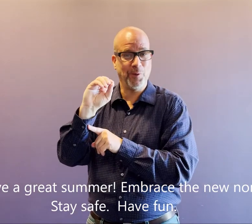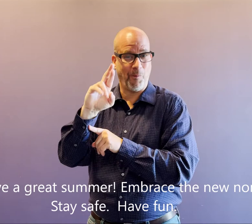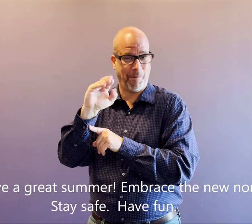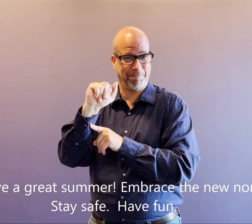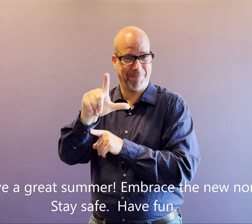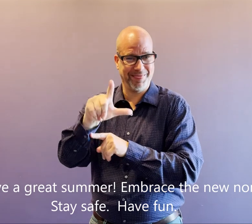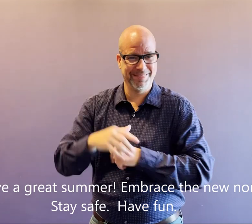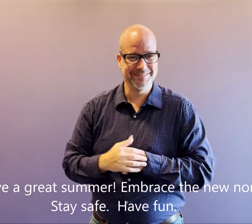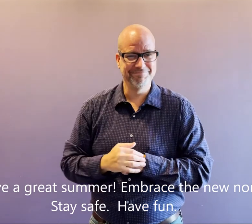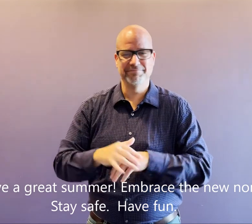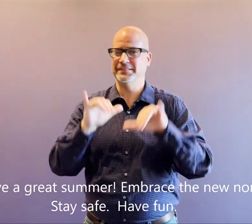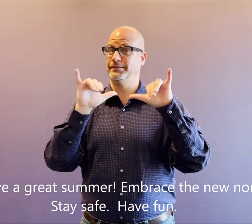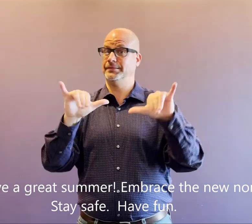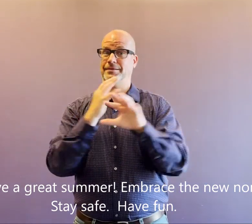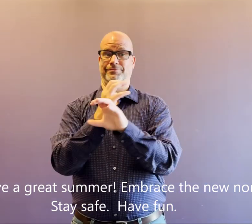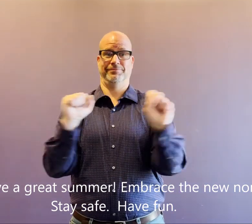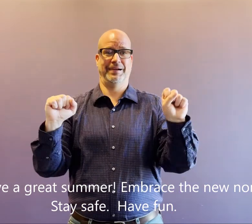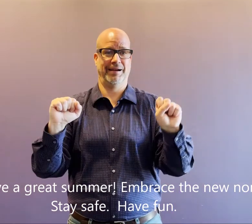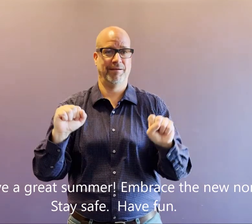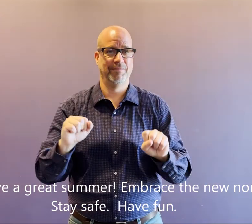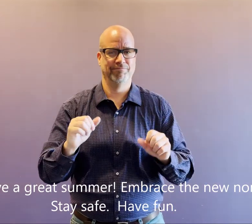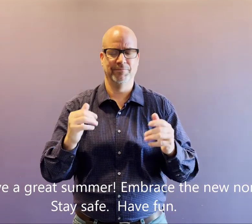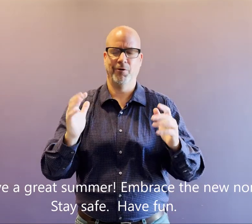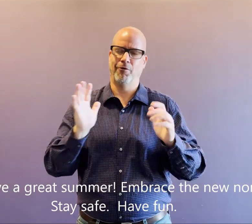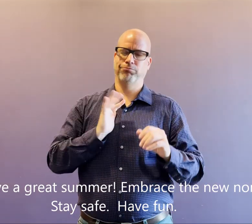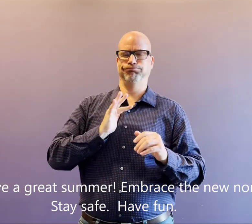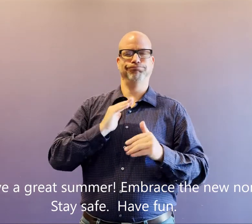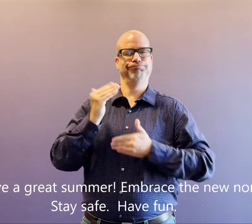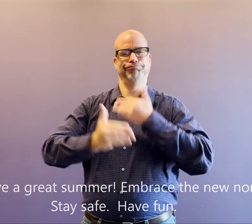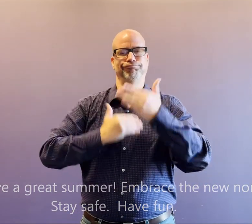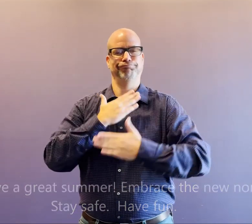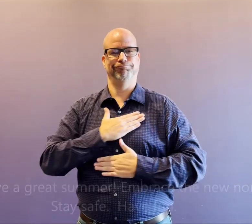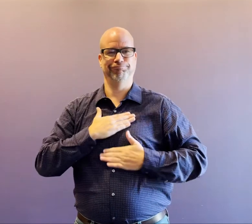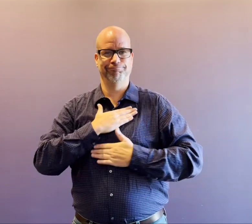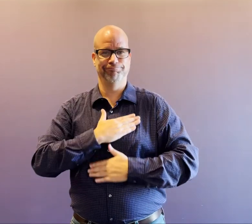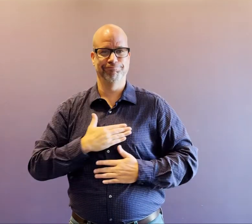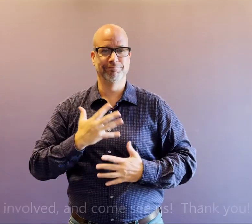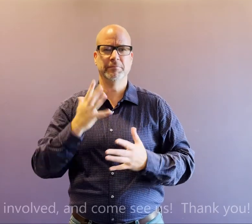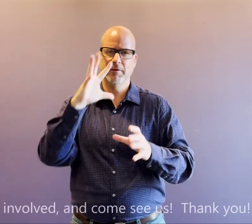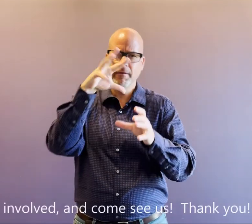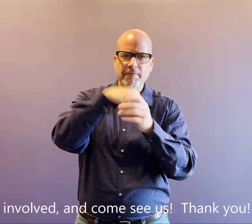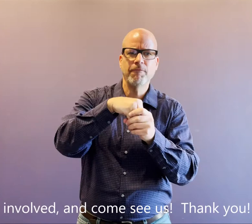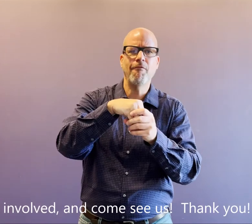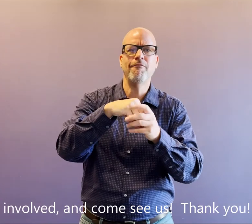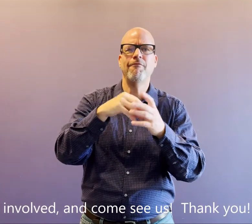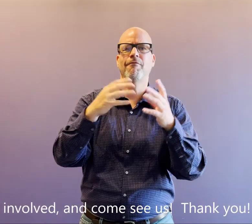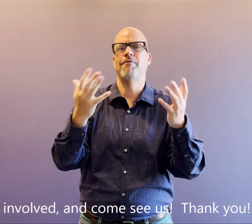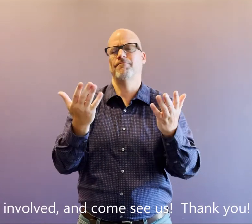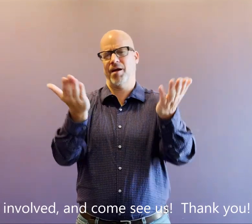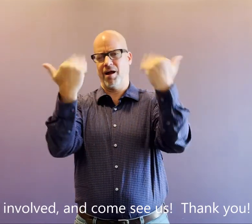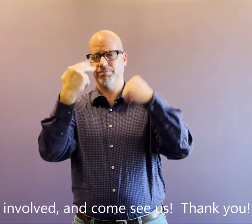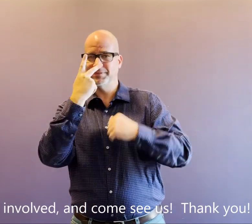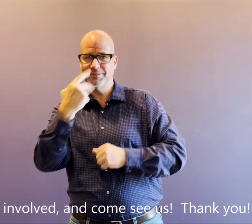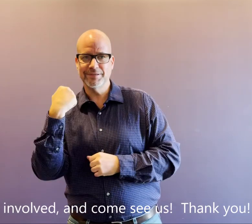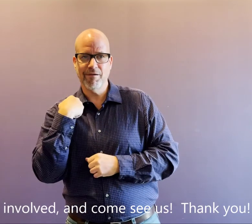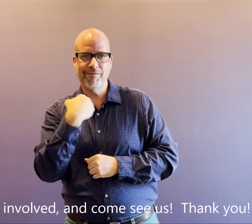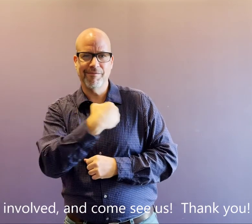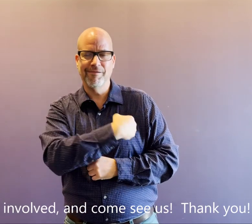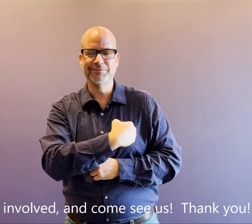Embrace the new normal. Stay safe. Have fun. Get involved.